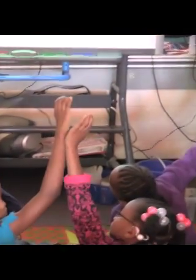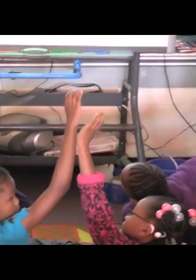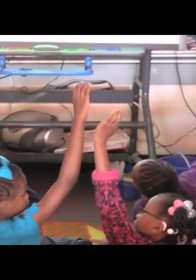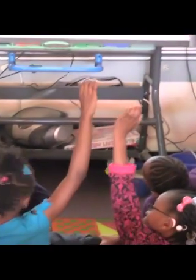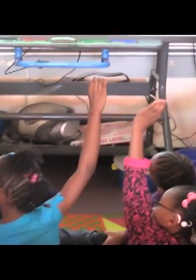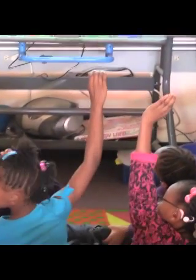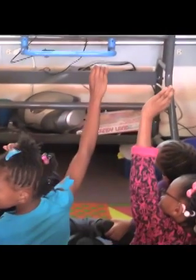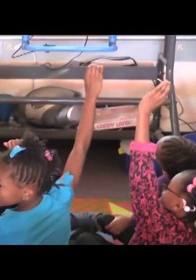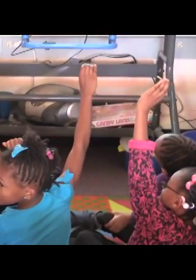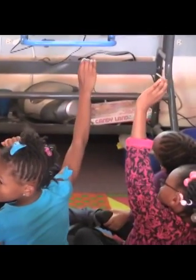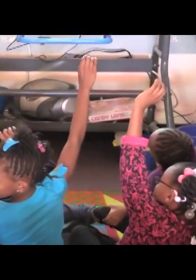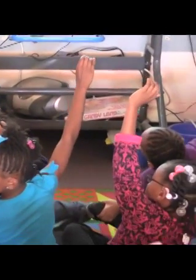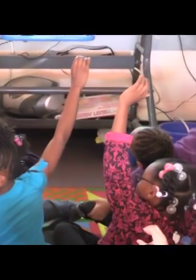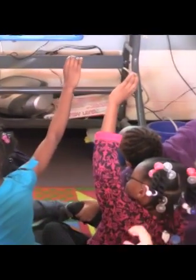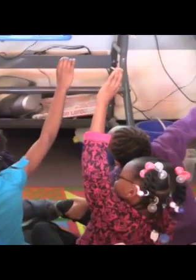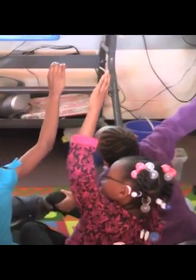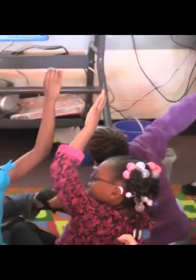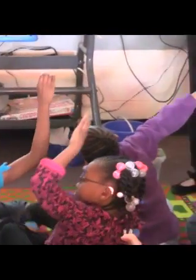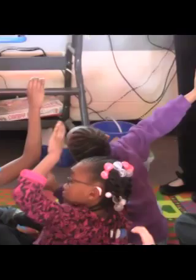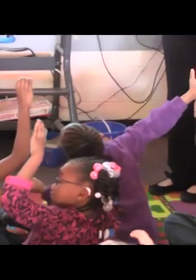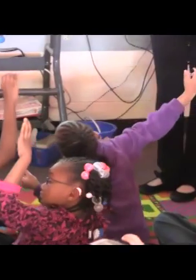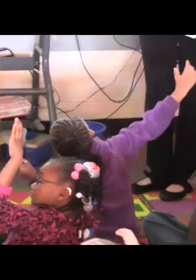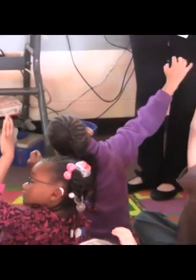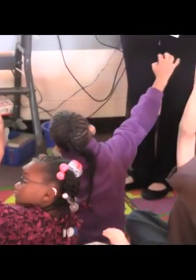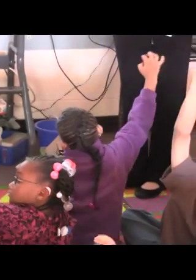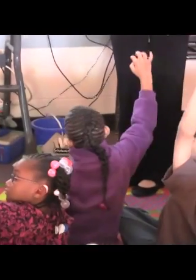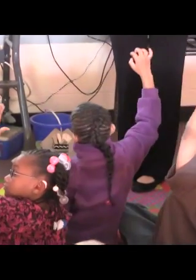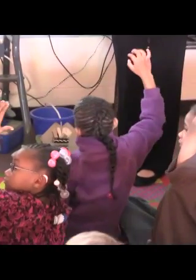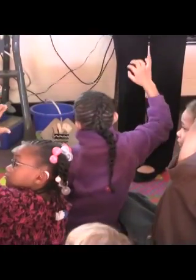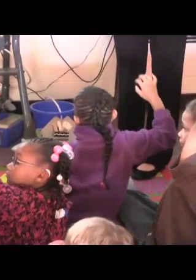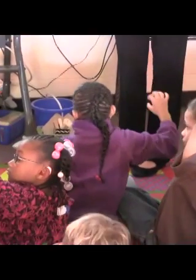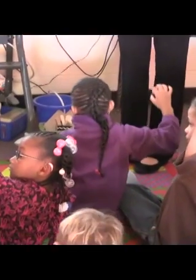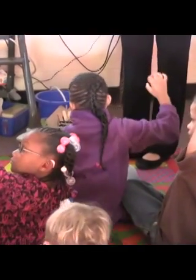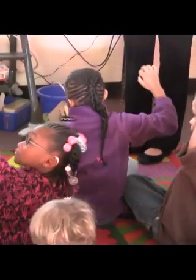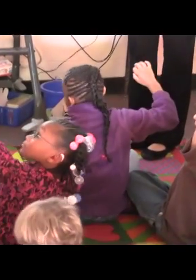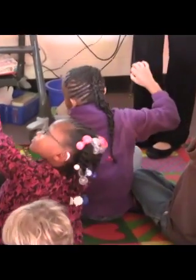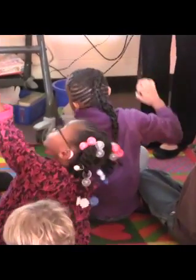A, B, or C. Don't shout it out, sign it.